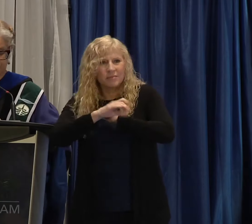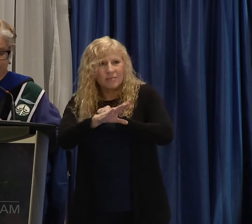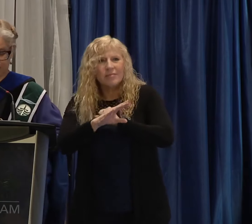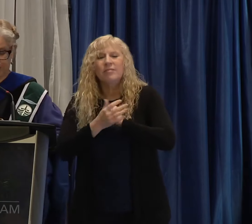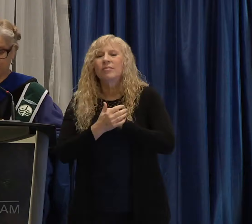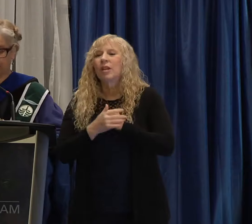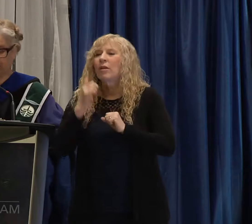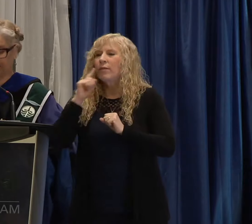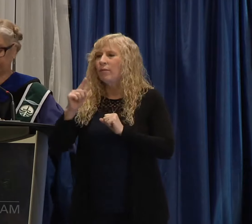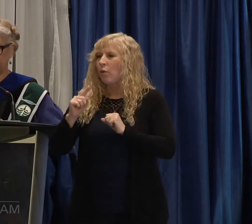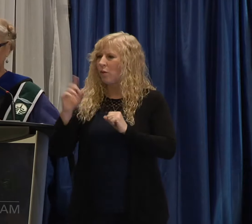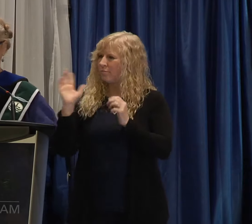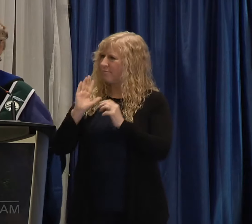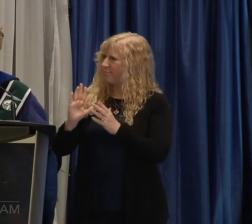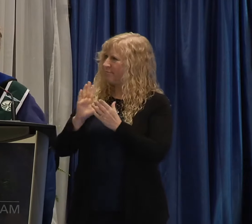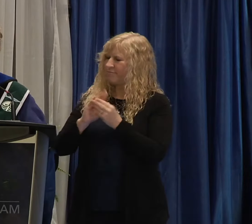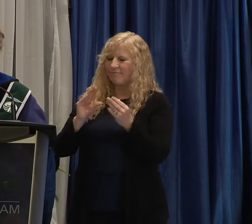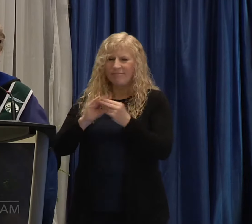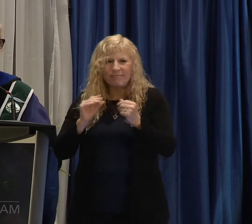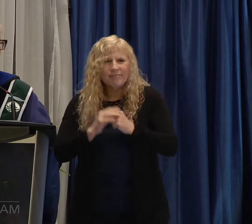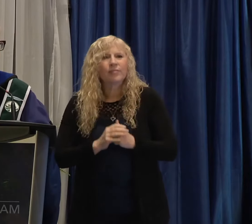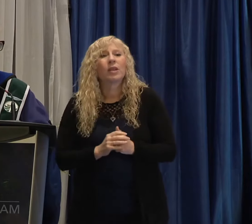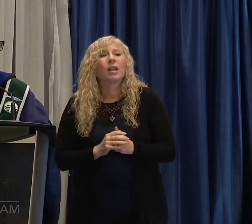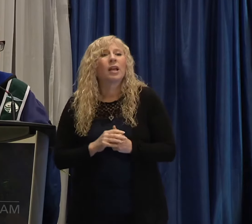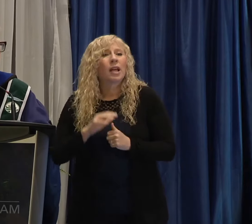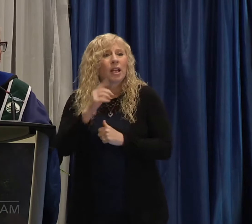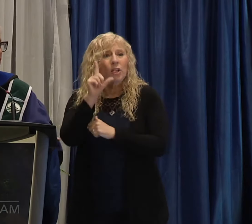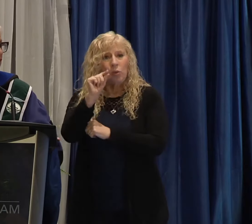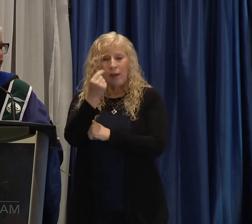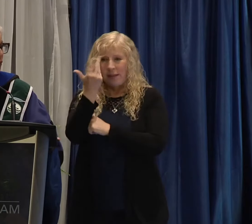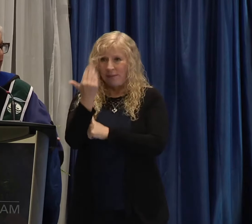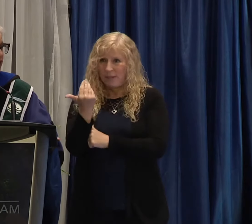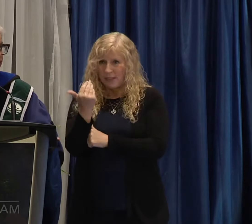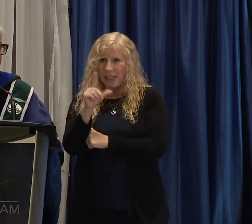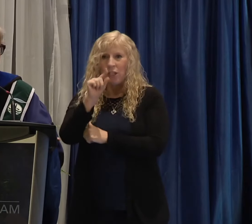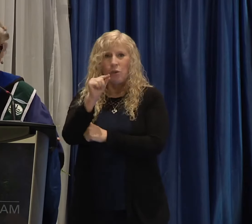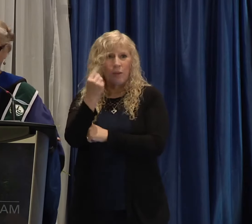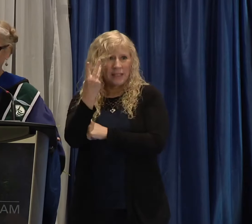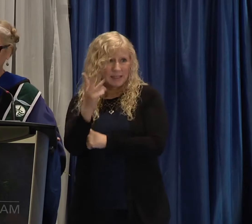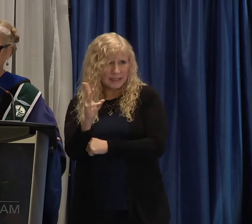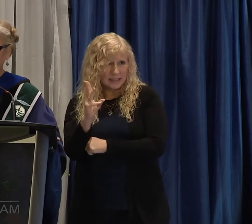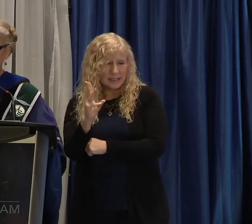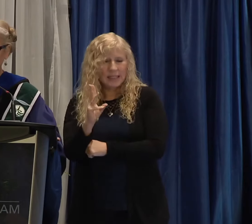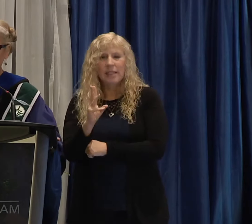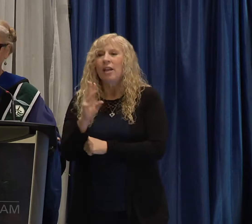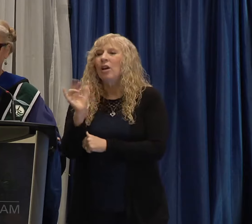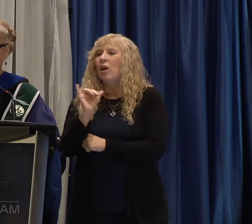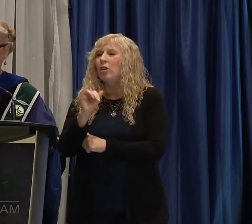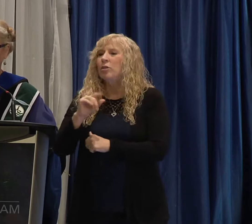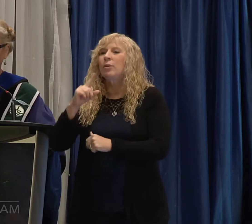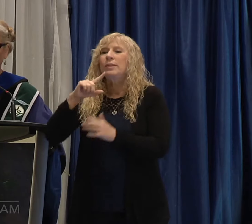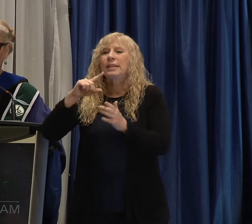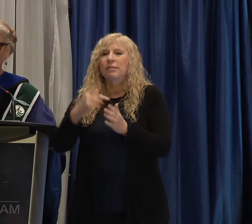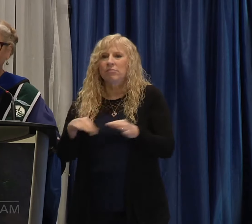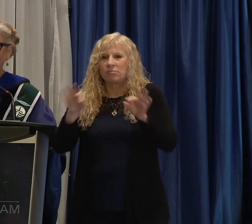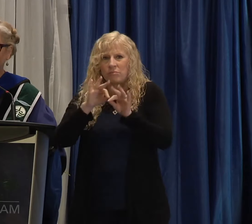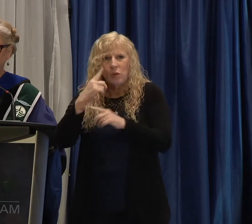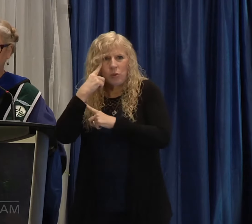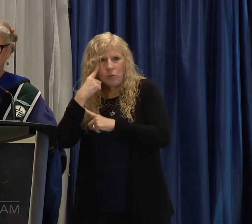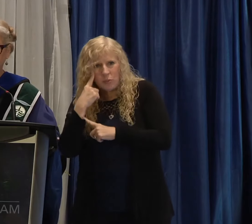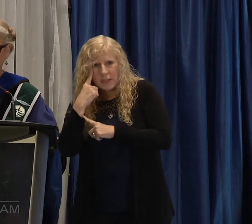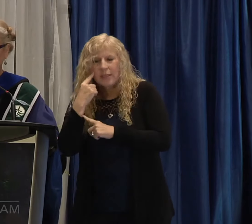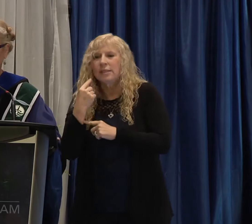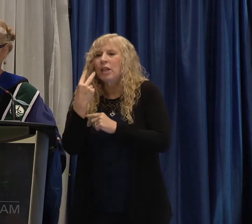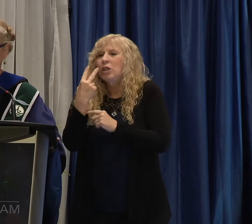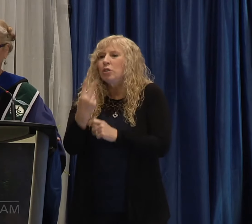the prestigious Taylor Prize. As well, in 2015 and 2016, he was a key witness in two closely